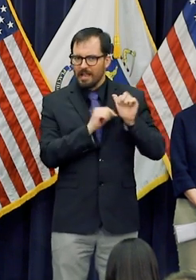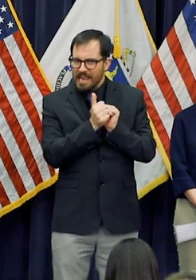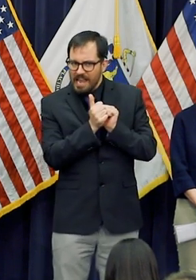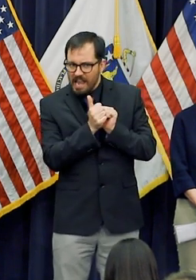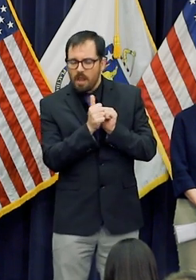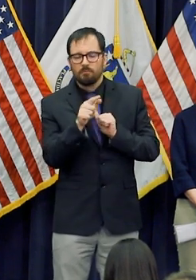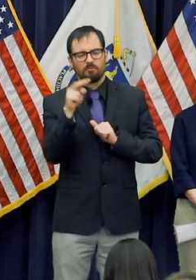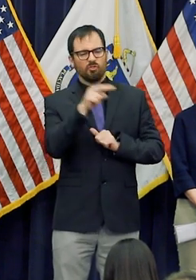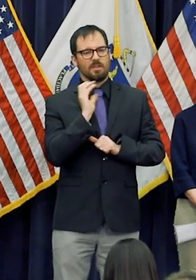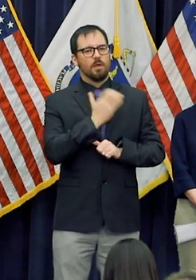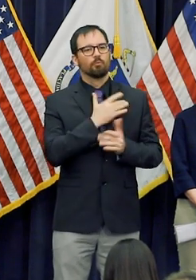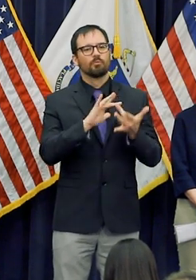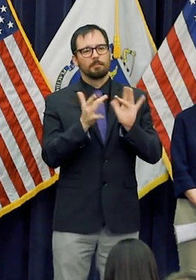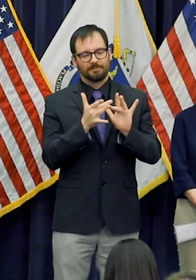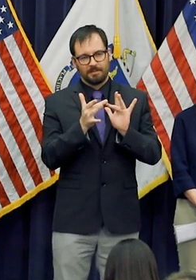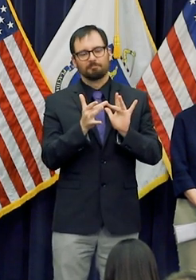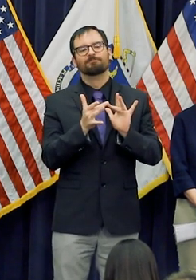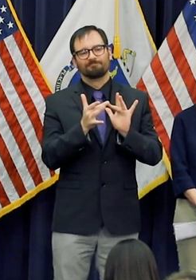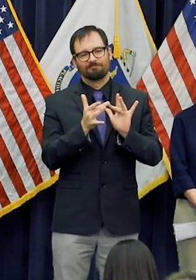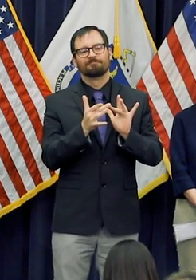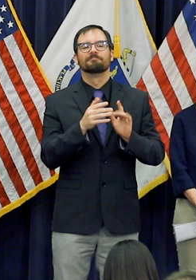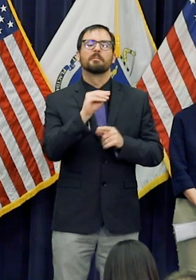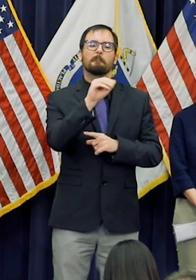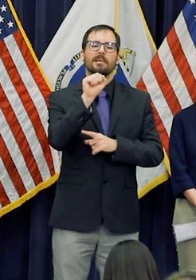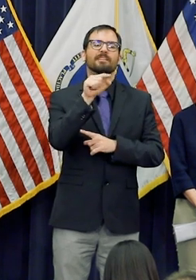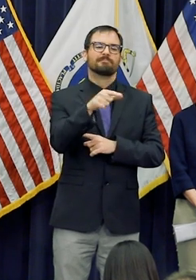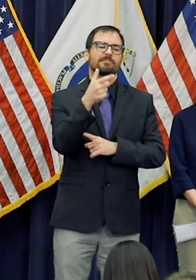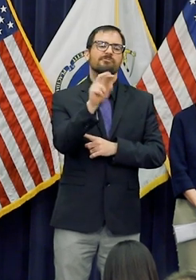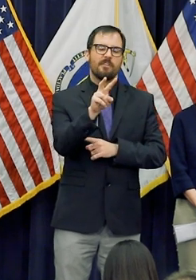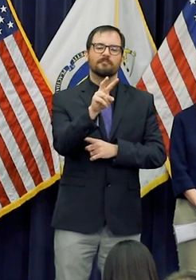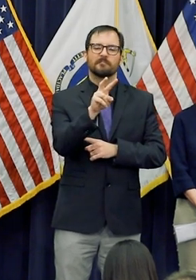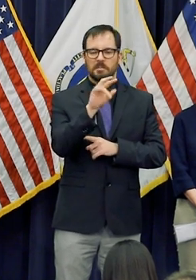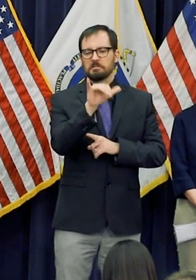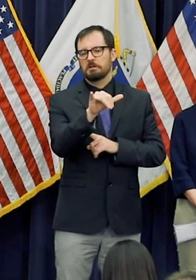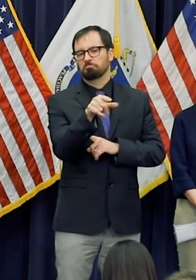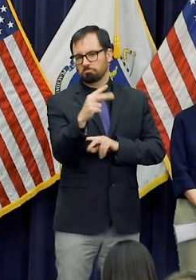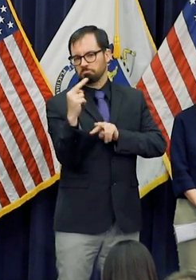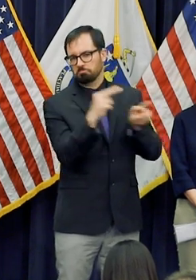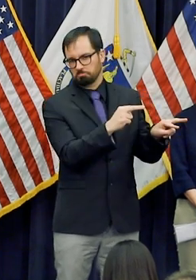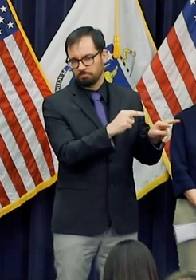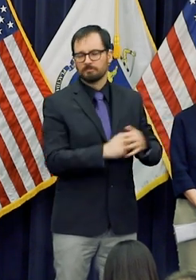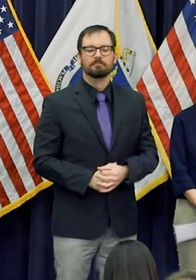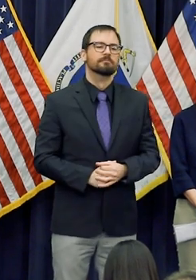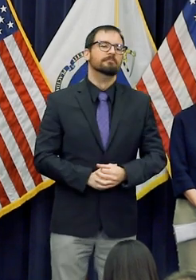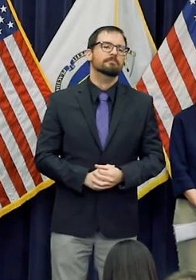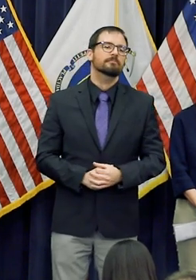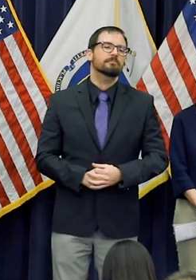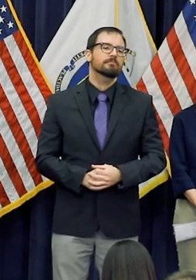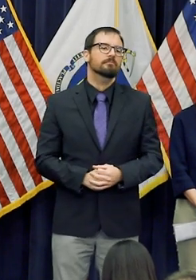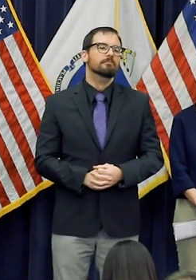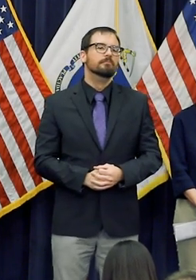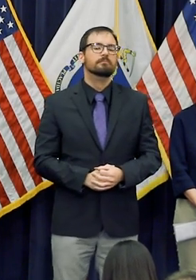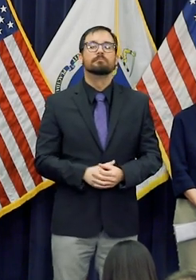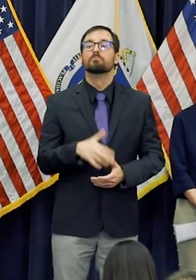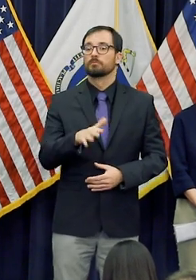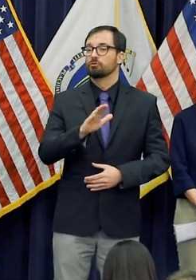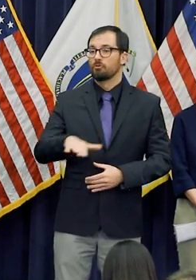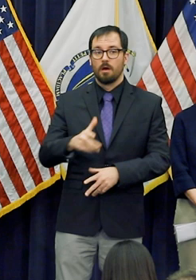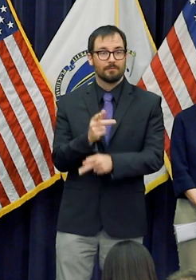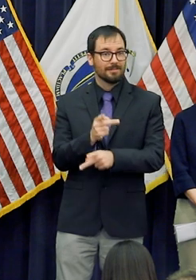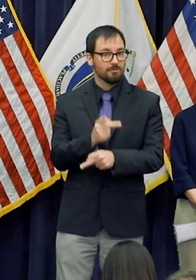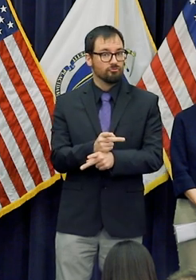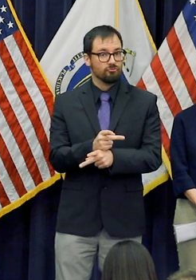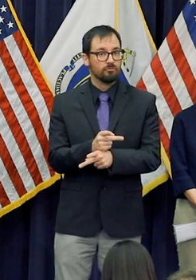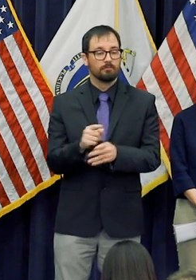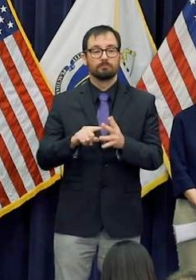mass.gov/unemployment/COVID-19. With respect to childcare, effective March 23rd, all early education centers and family